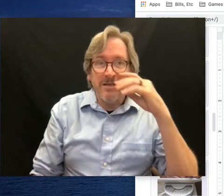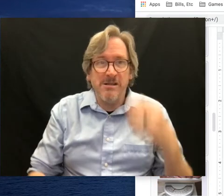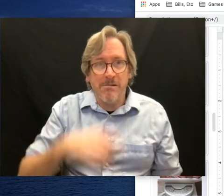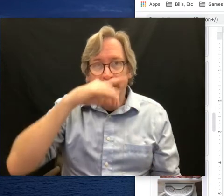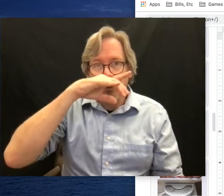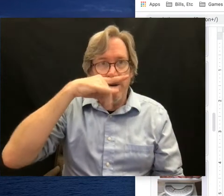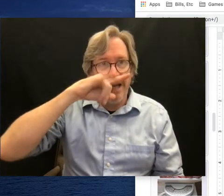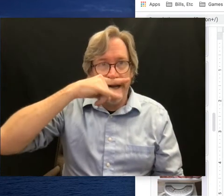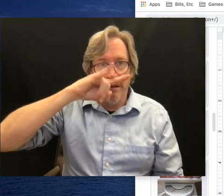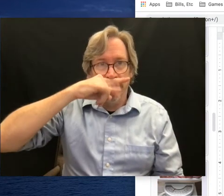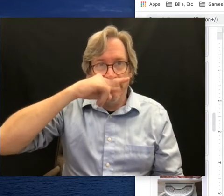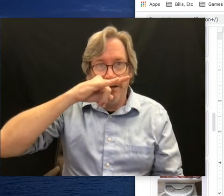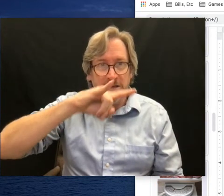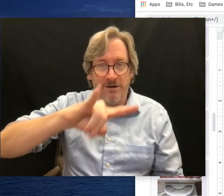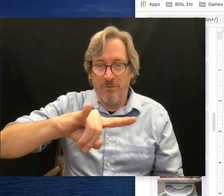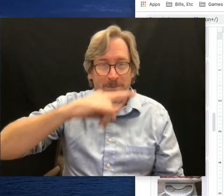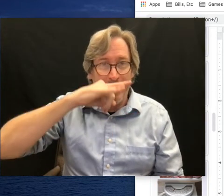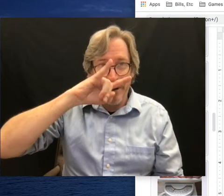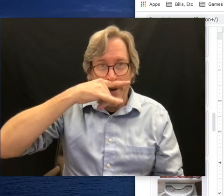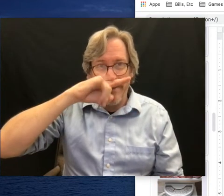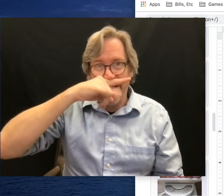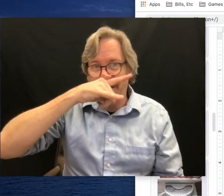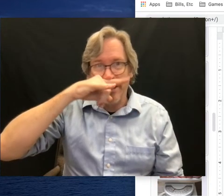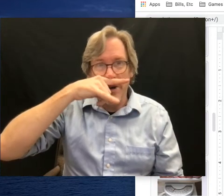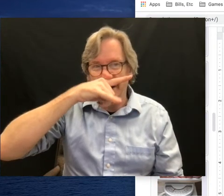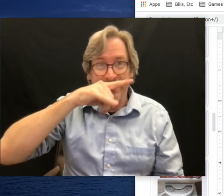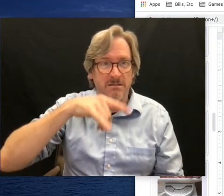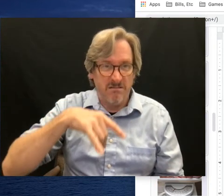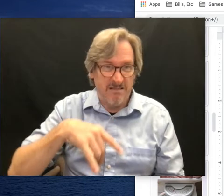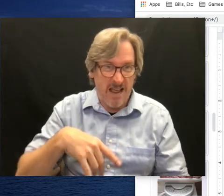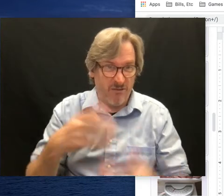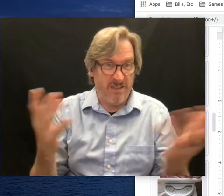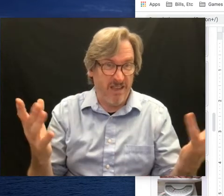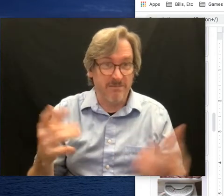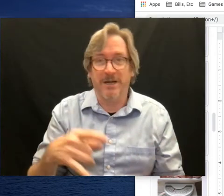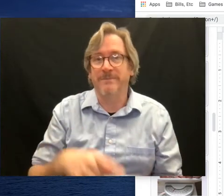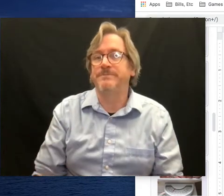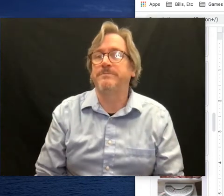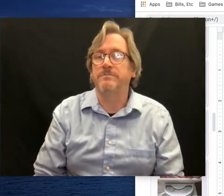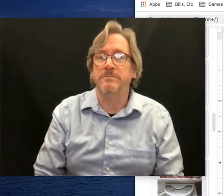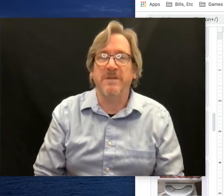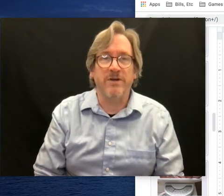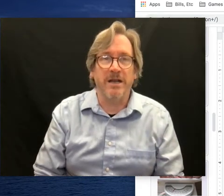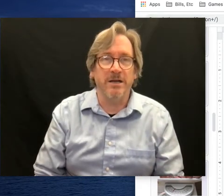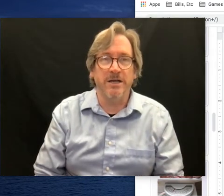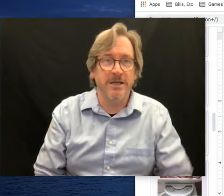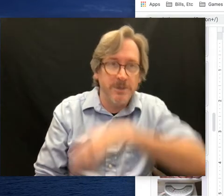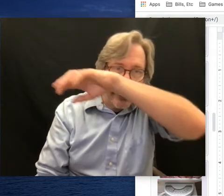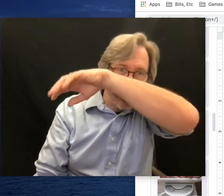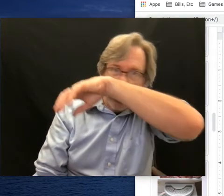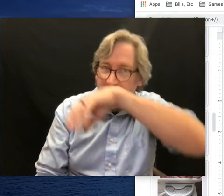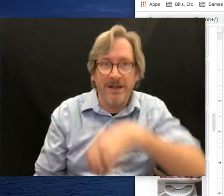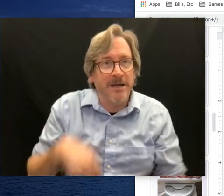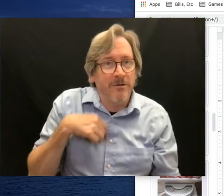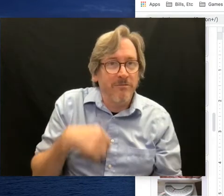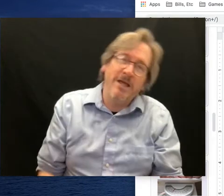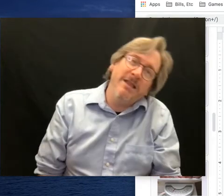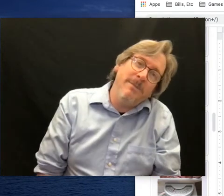right? So kid, wiping their nose on everything, right? Never had a little kid do this